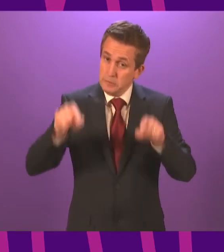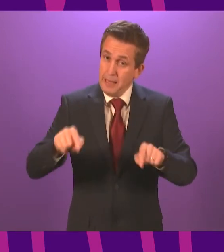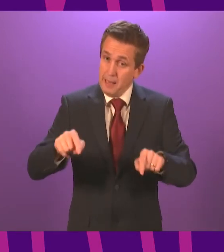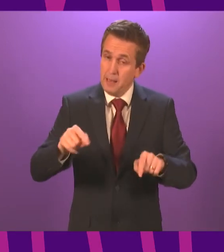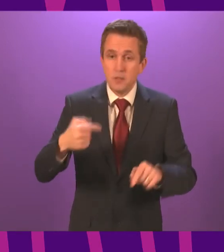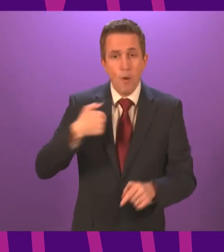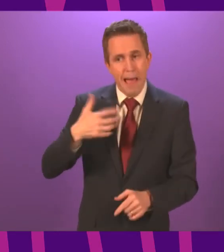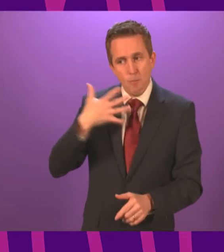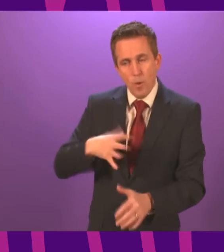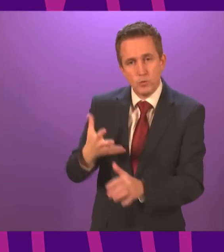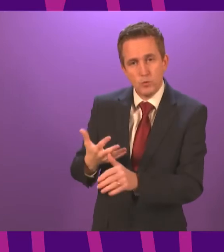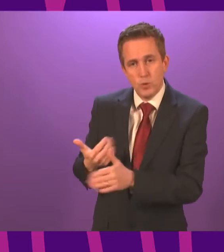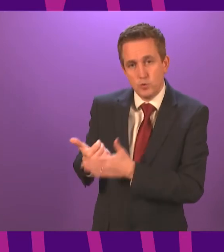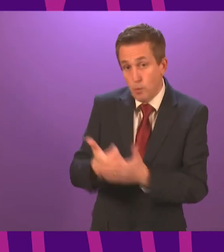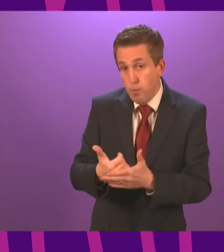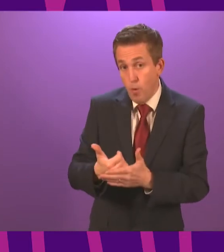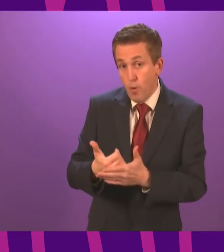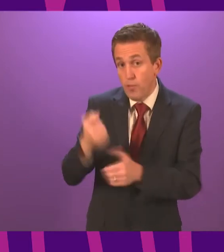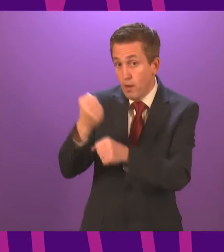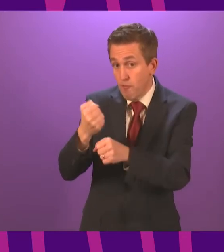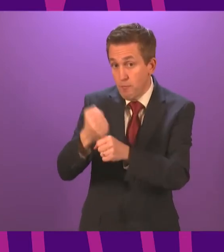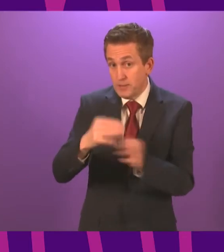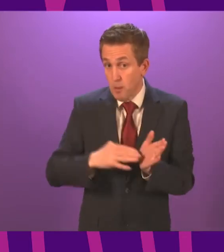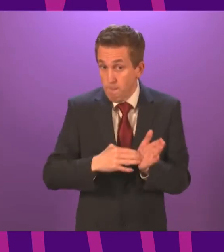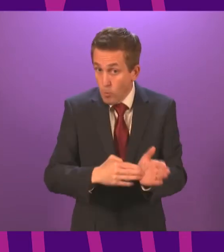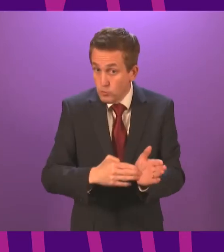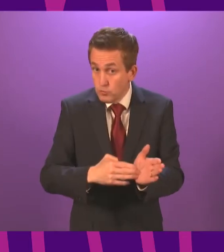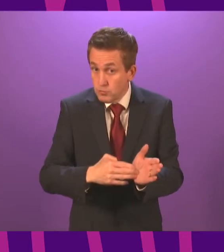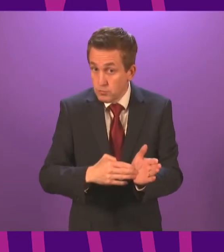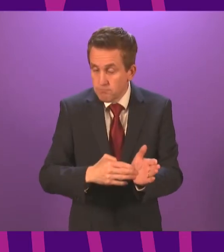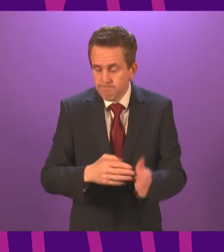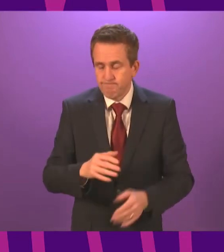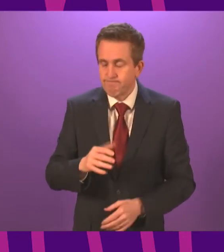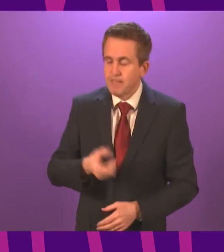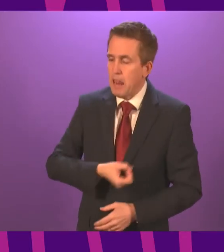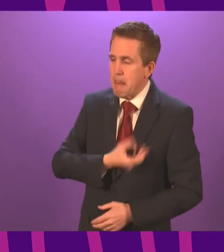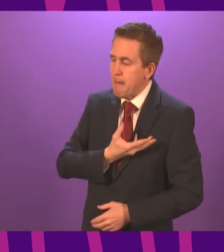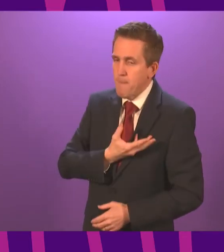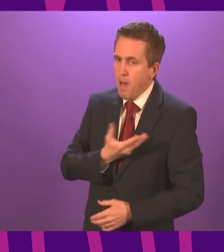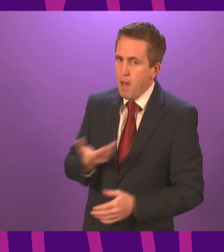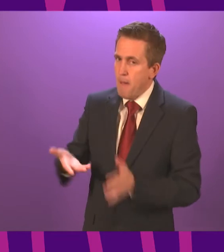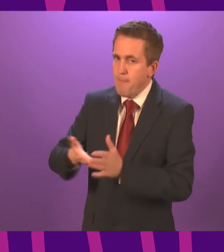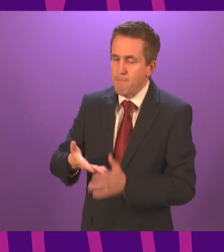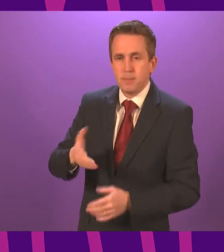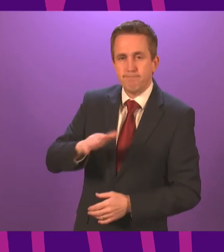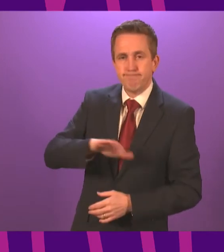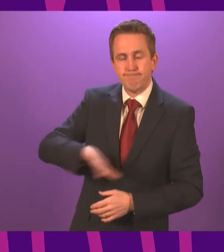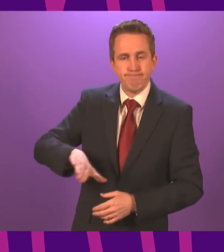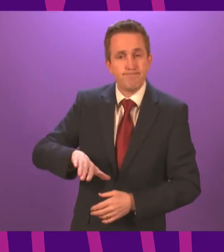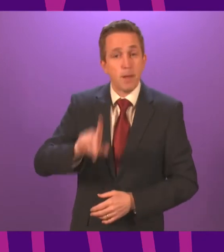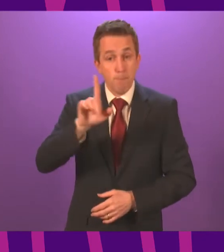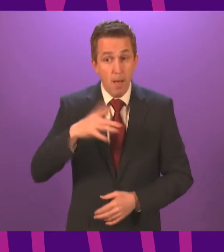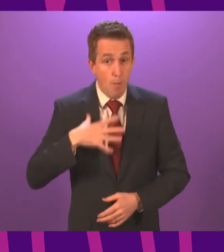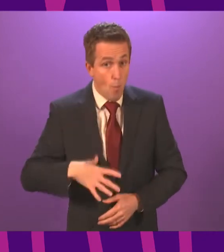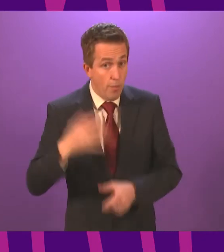support the motion today from the government. I'm not going to support the Labour amendment, but I do hope the government